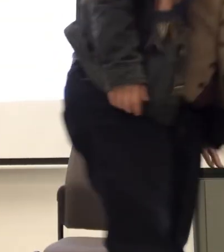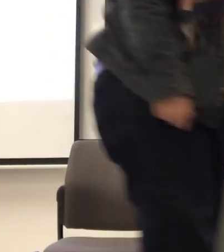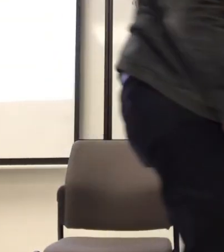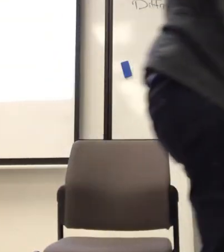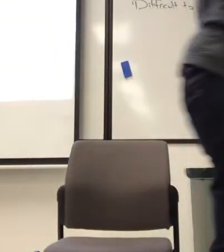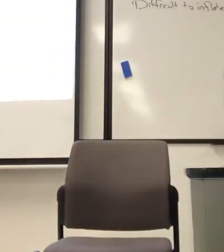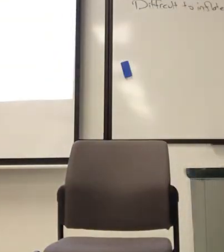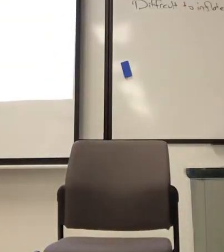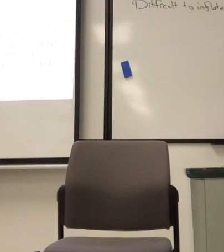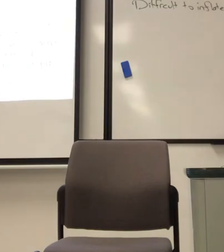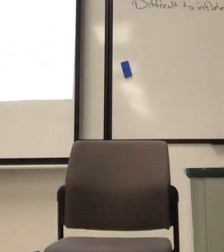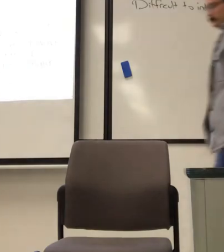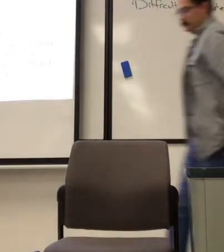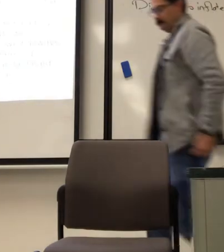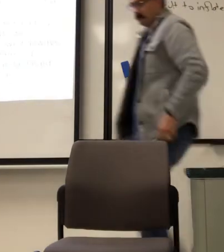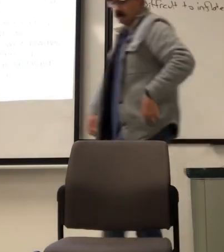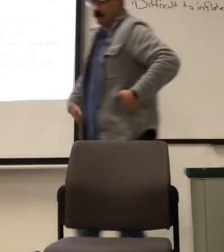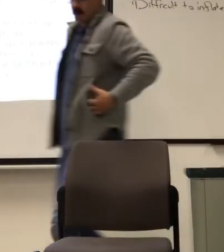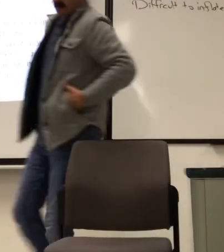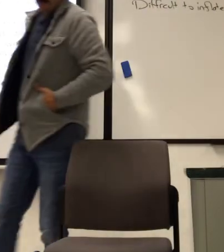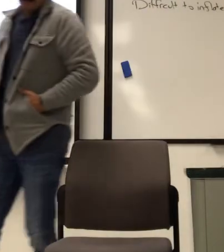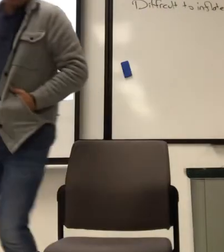Easier to